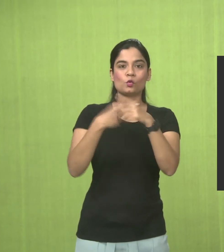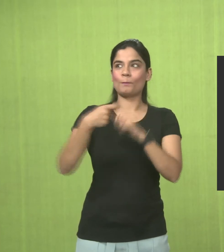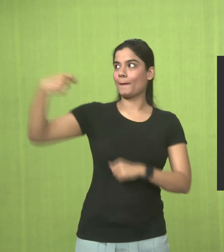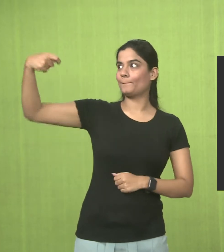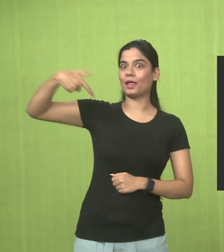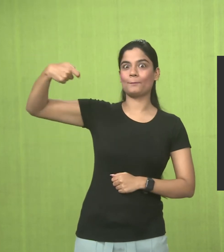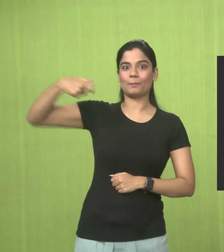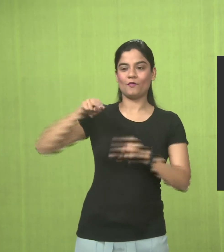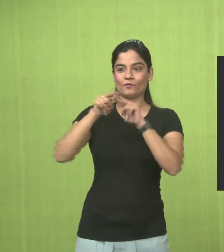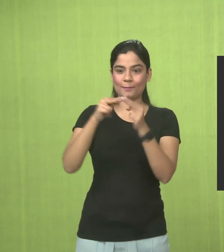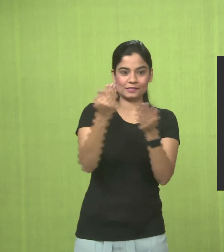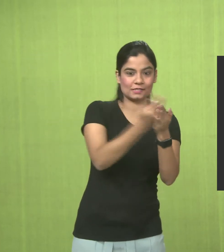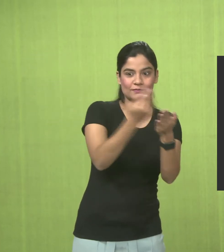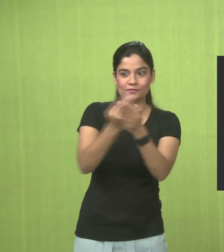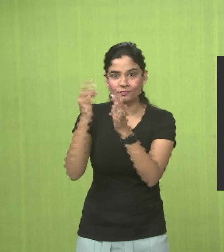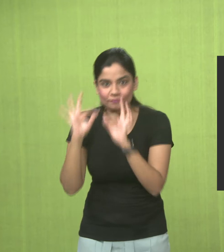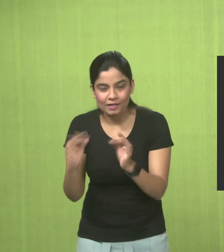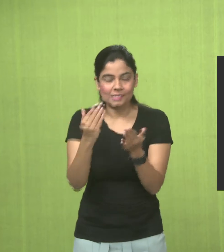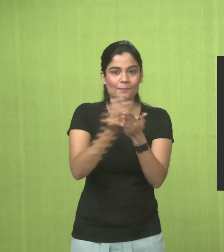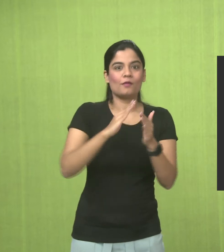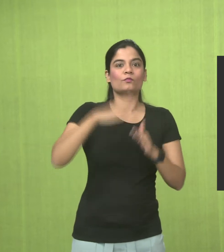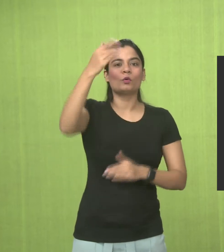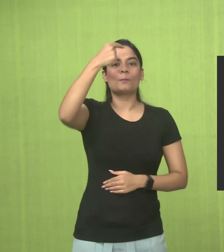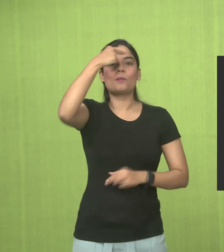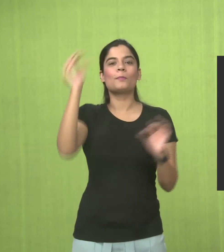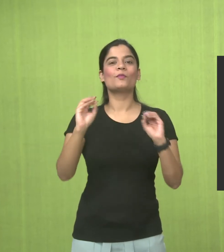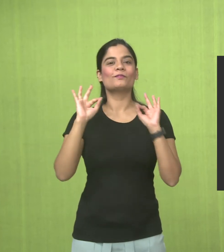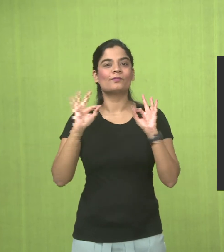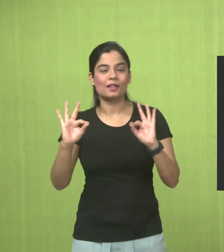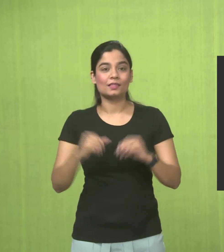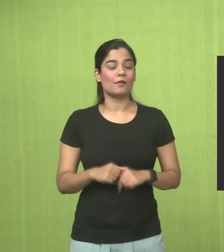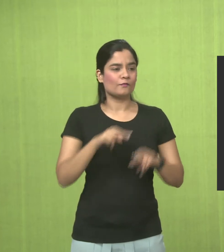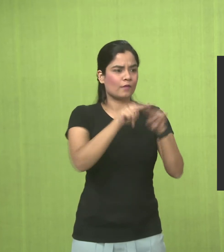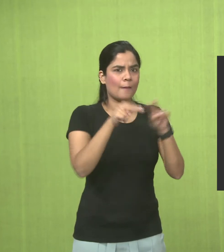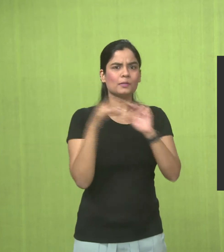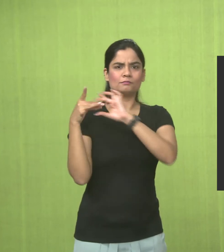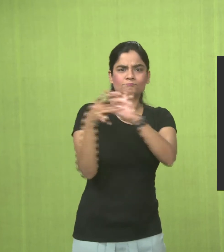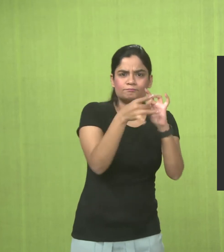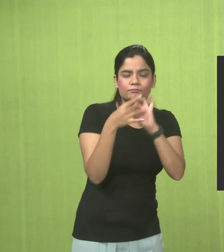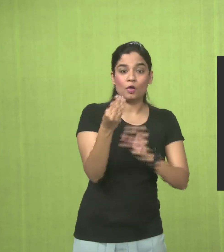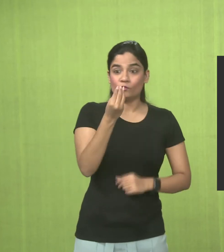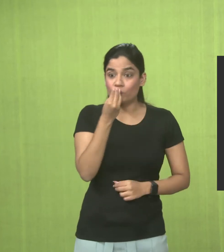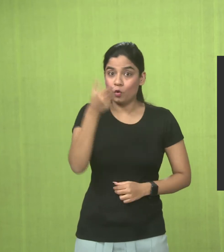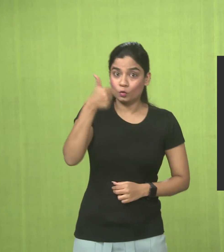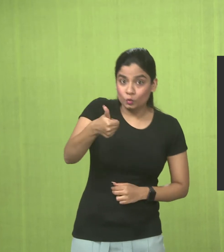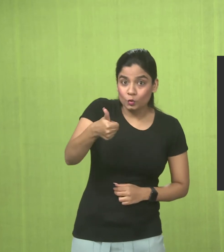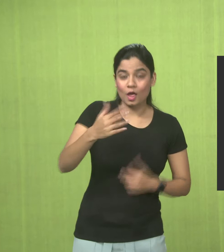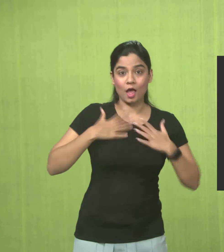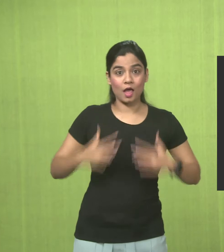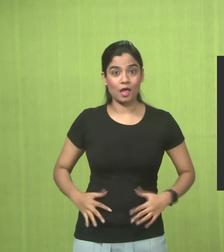to strengthen the family and making optimal use of the resources so that in times of trouble, we are all studying together.